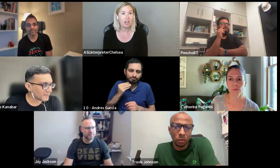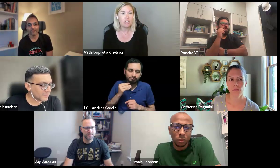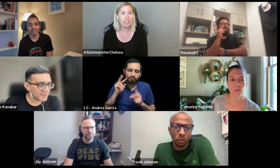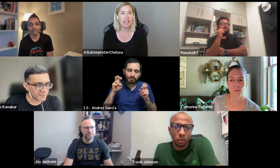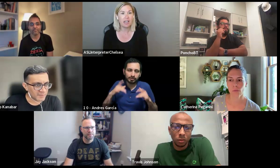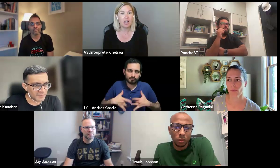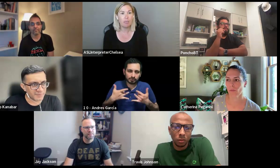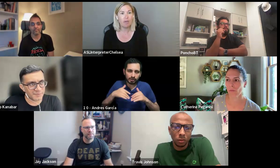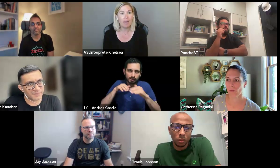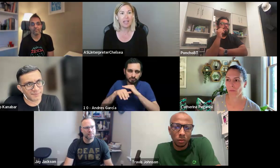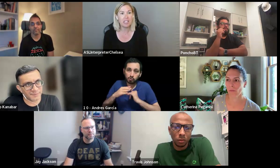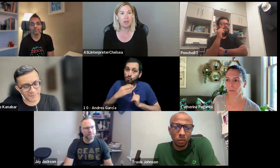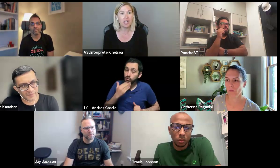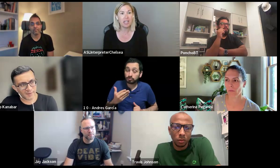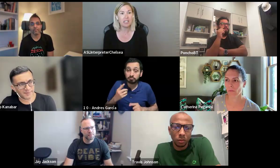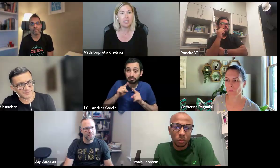And Andrea is saying, from my experience,